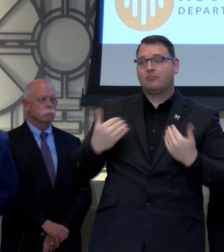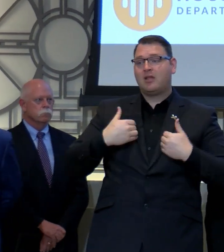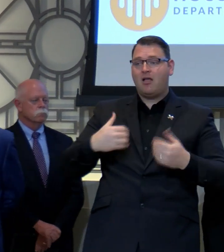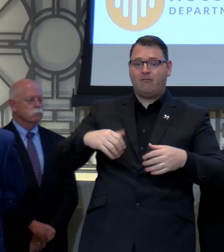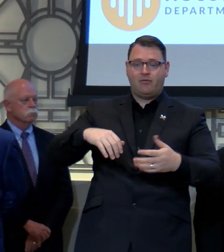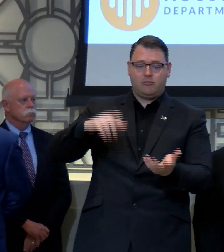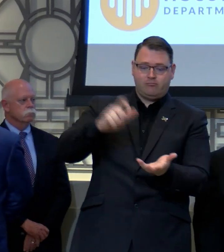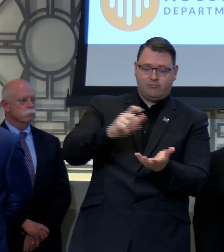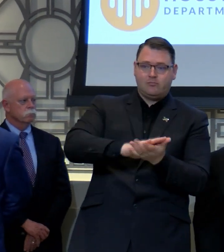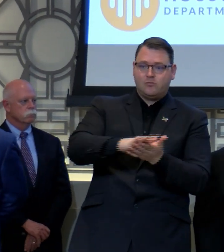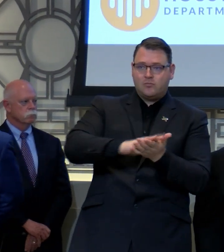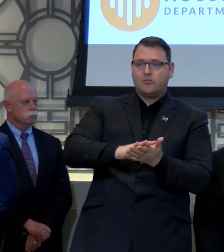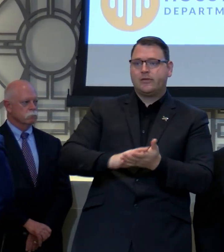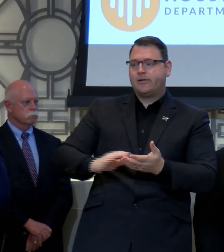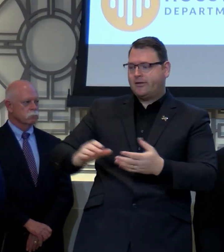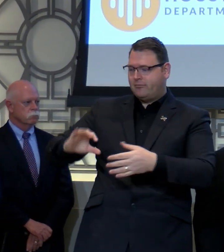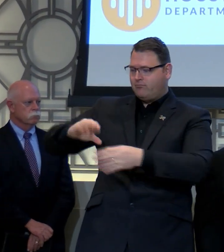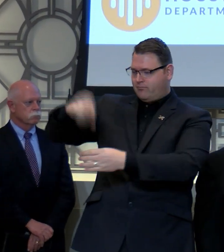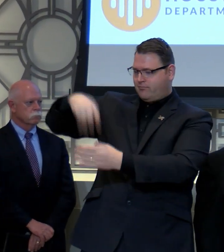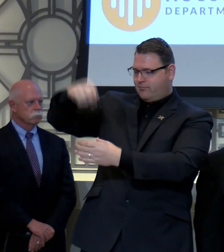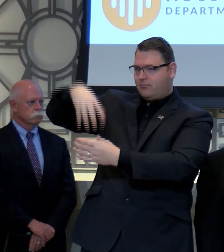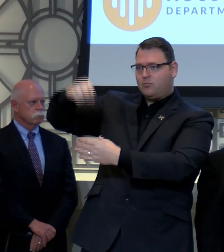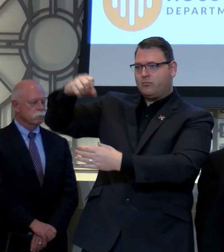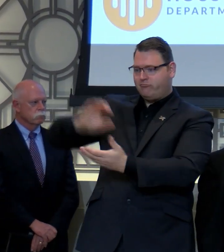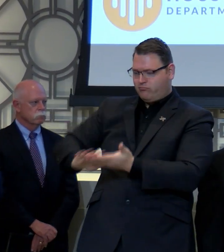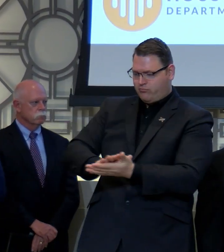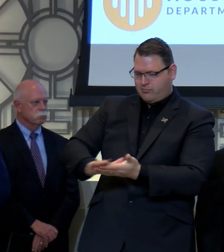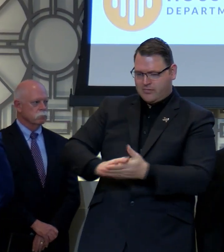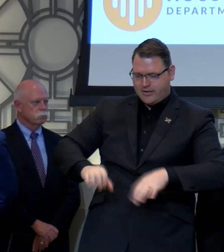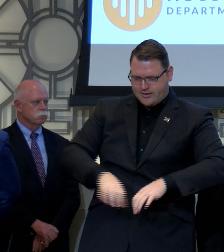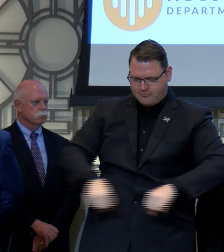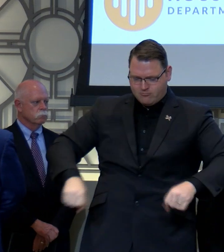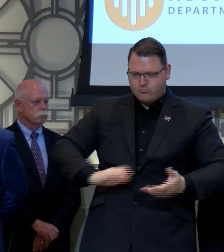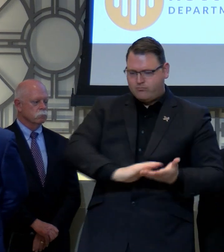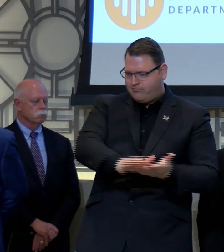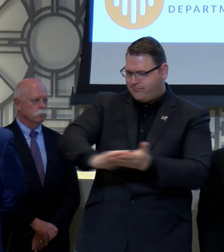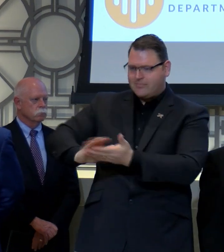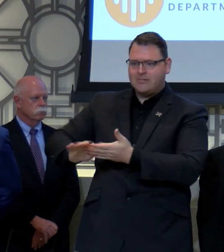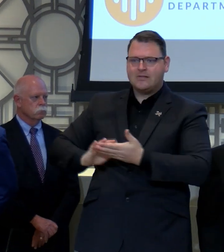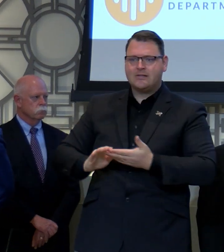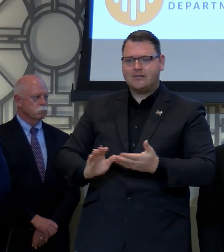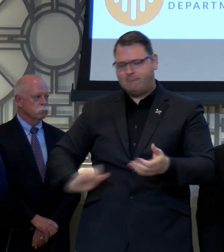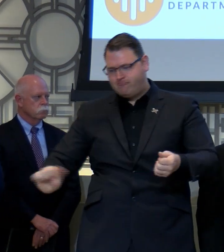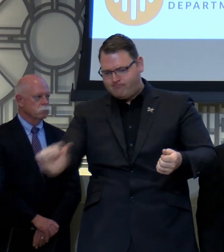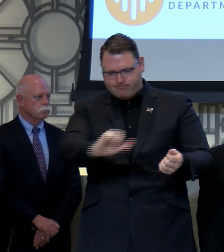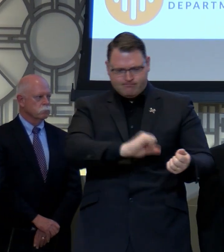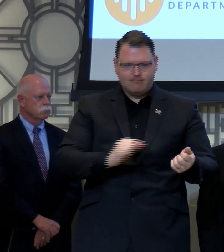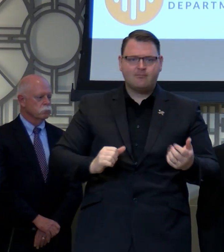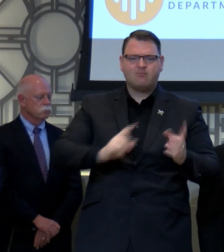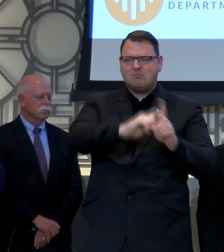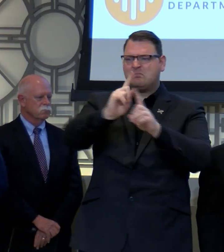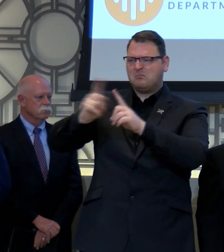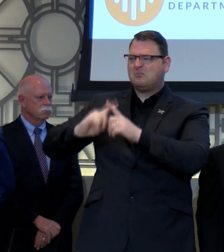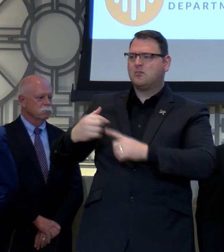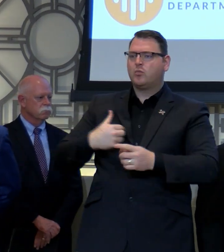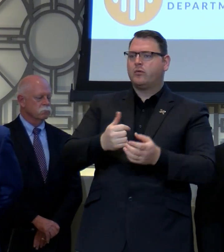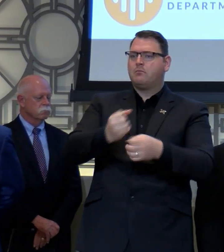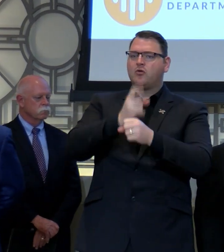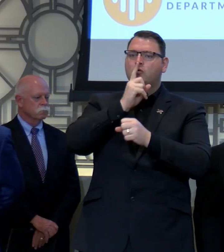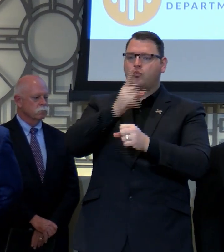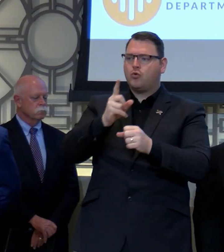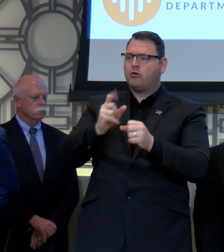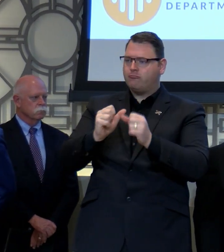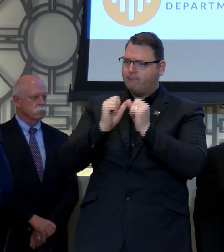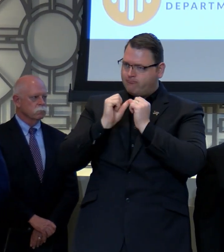We're going to be restricting the flow to make sure we don't get too many people into a store at one time so that we can keep the appropriate distance so